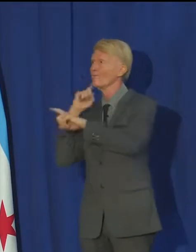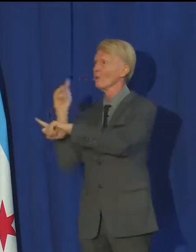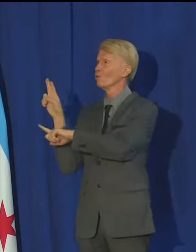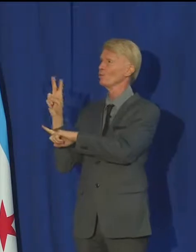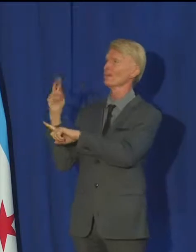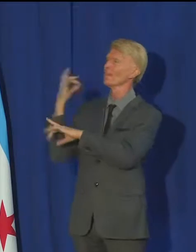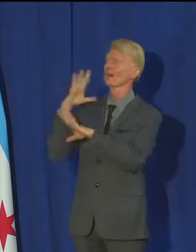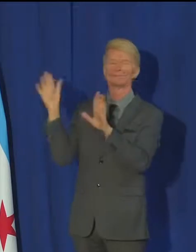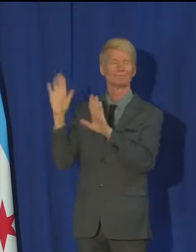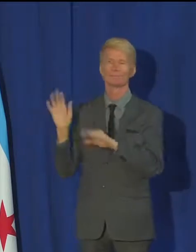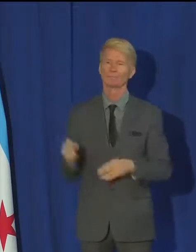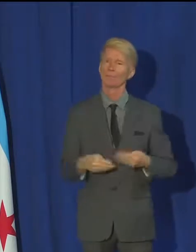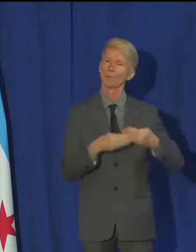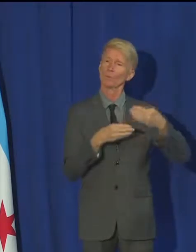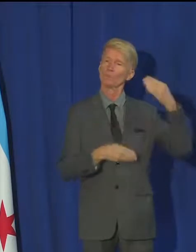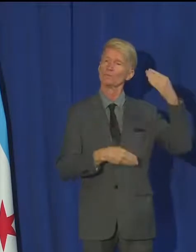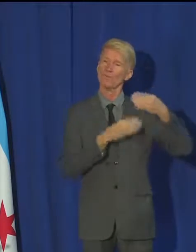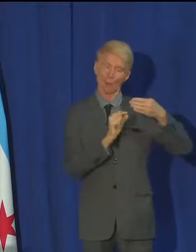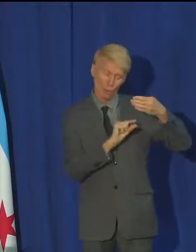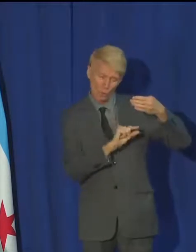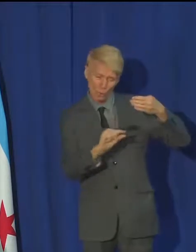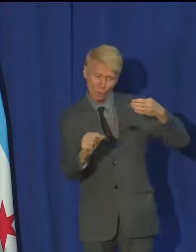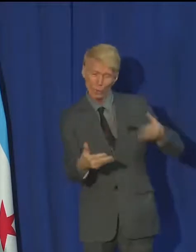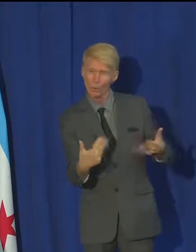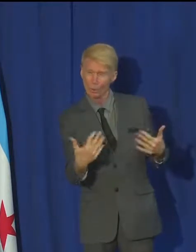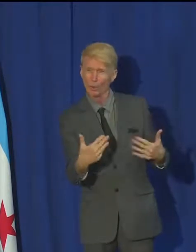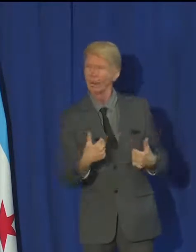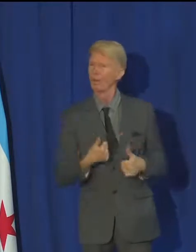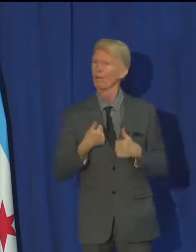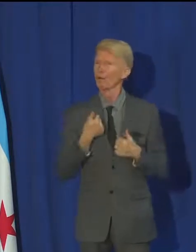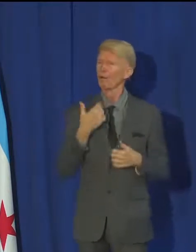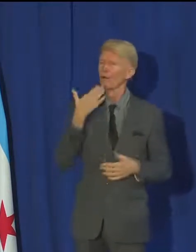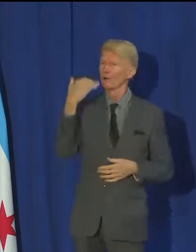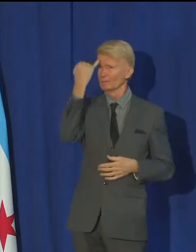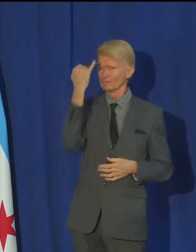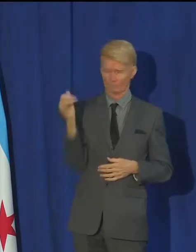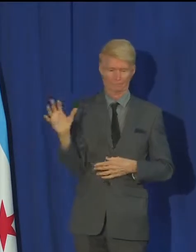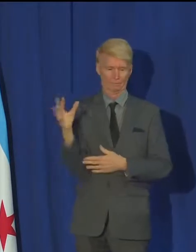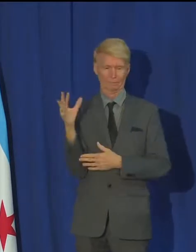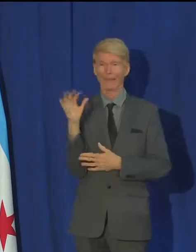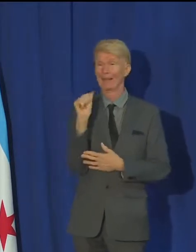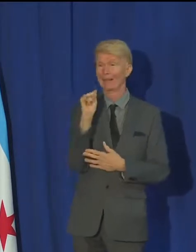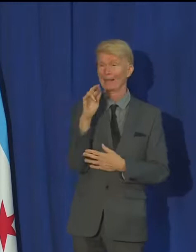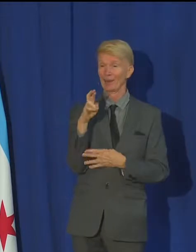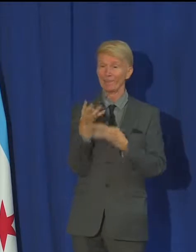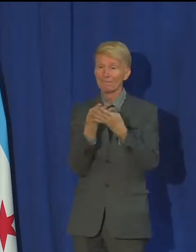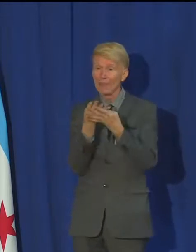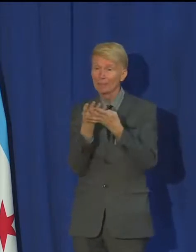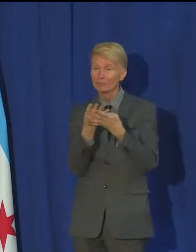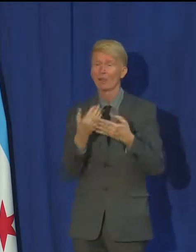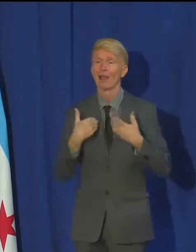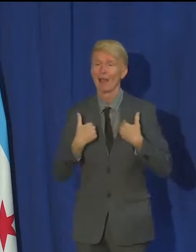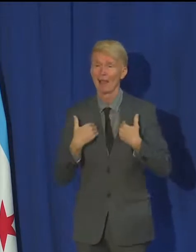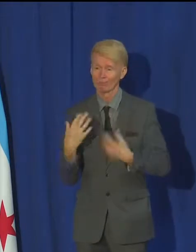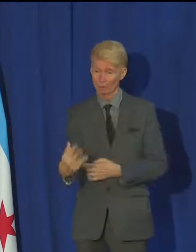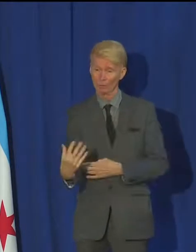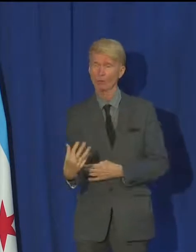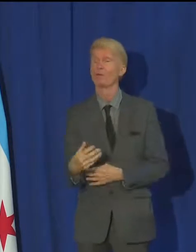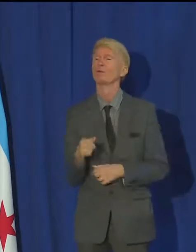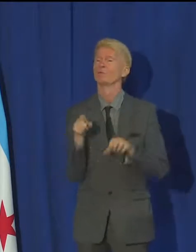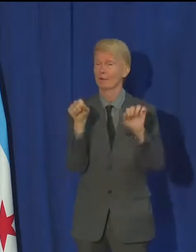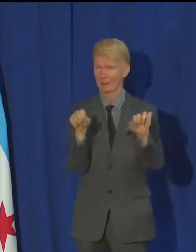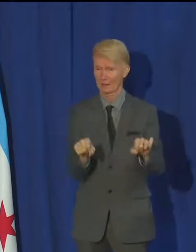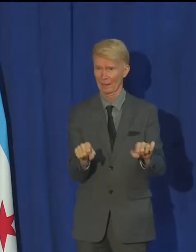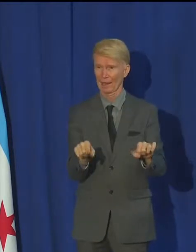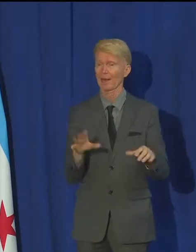anything like that. Cracking your window. If people are interested in purchasing the air filters that can sit in the room, you can. Those are